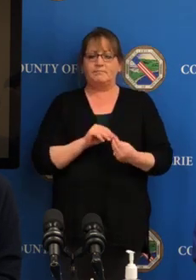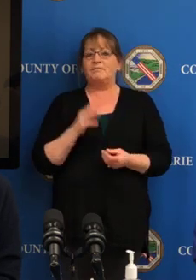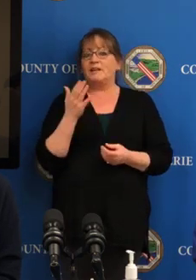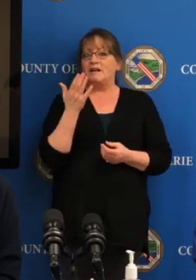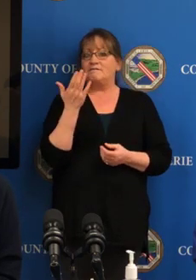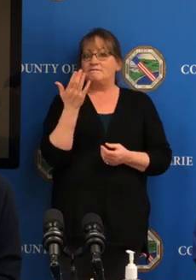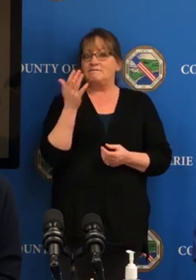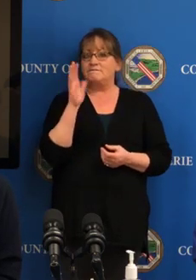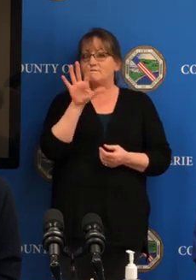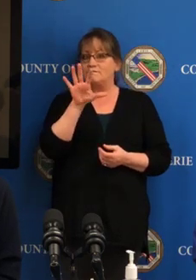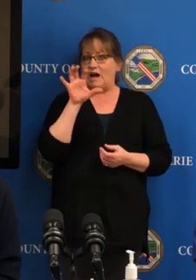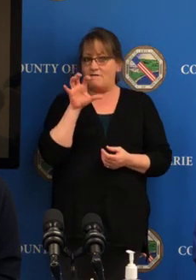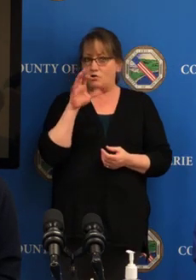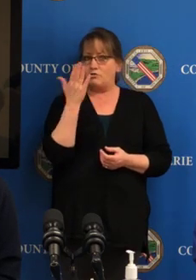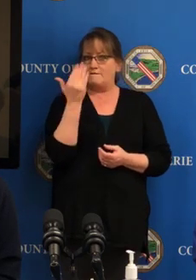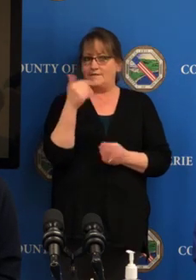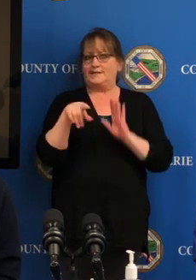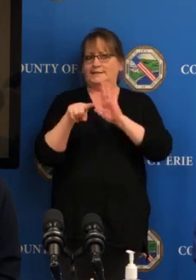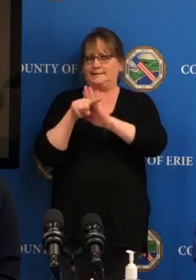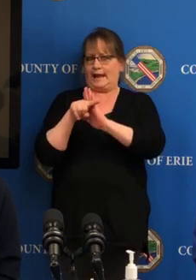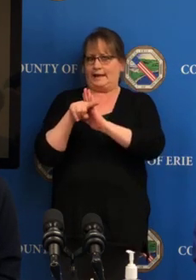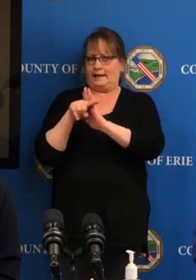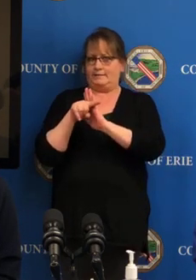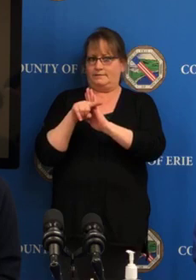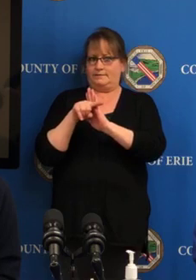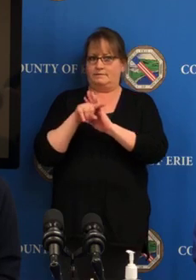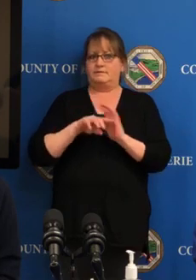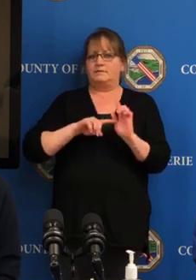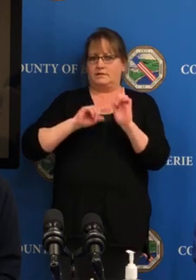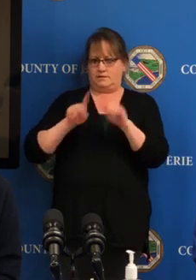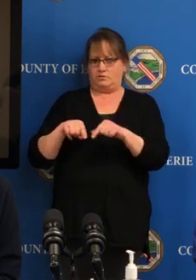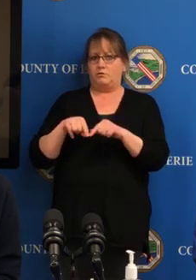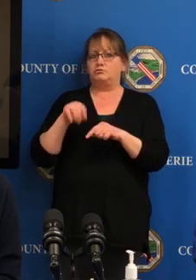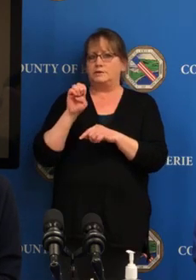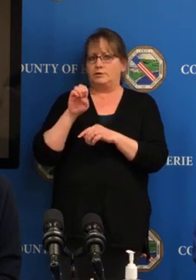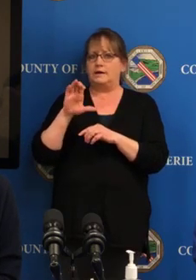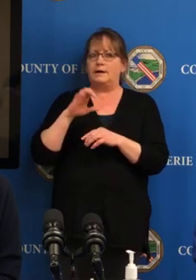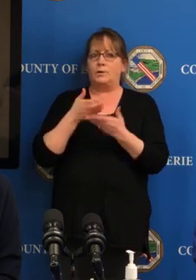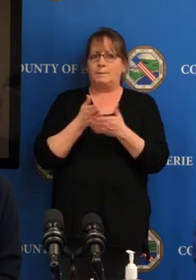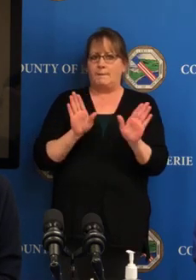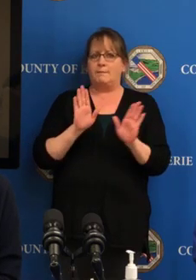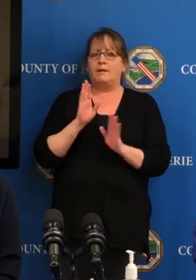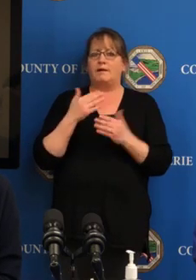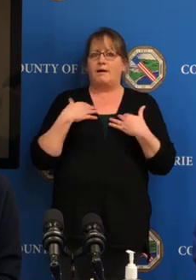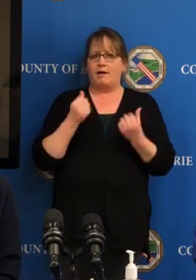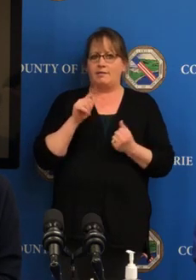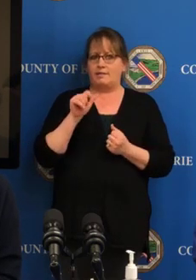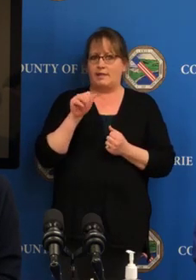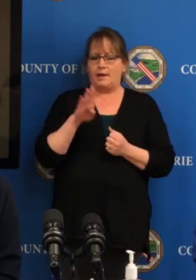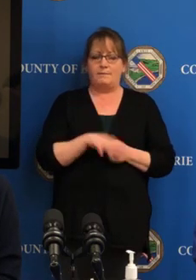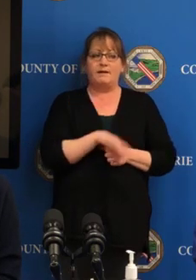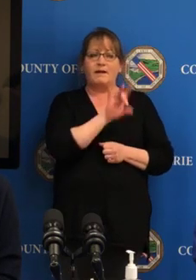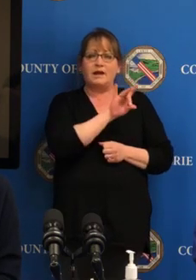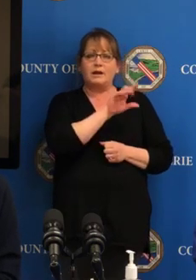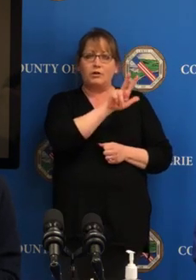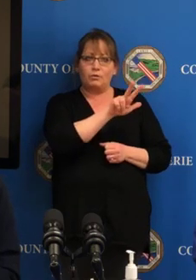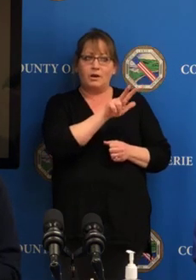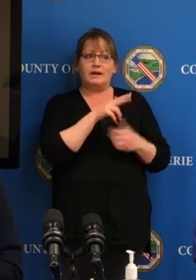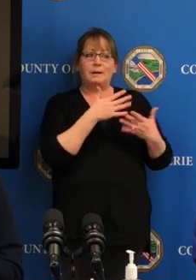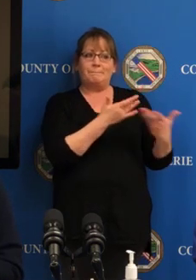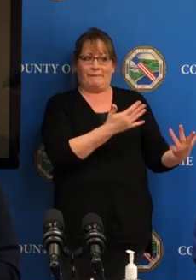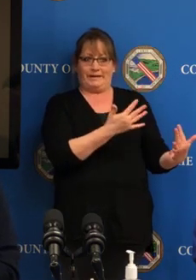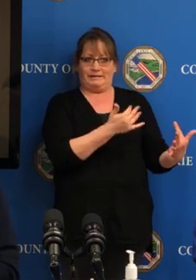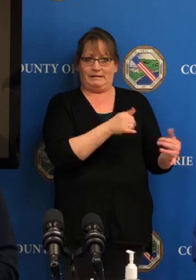515 have been negative that have gone to the Erie County Public Health Lab. 83 pending results of Erie County